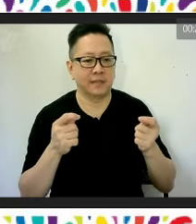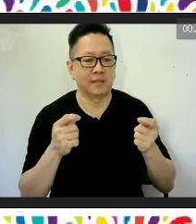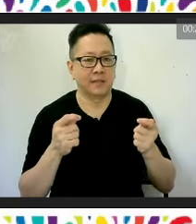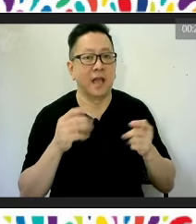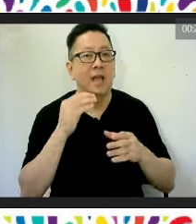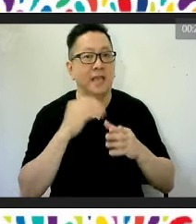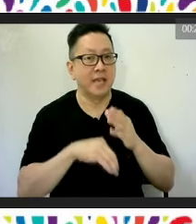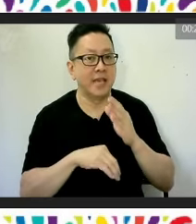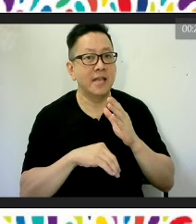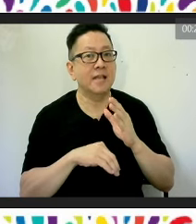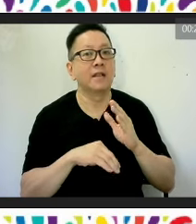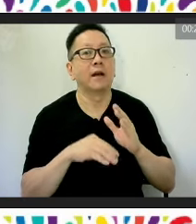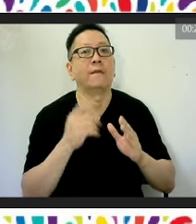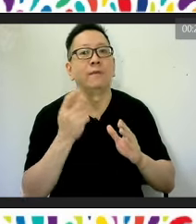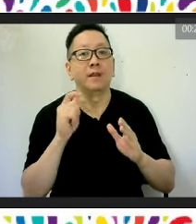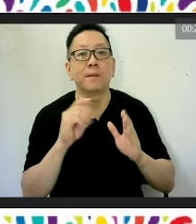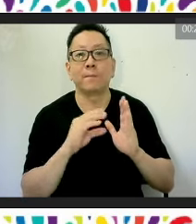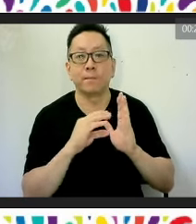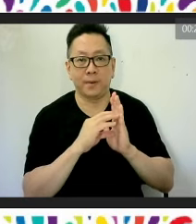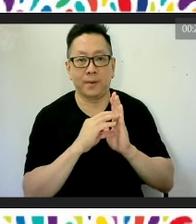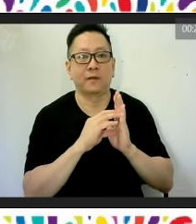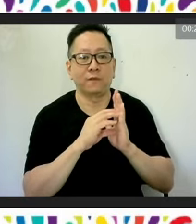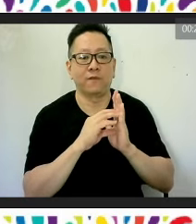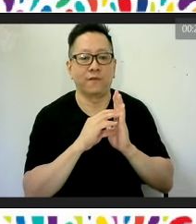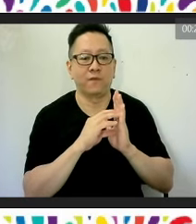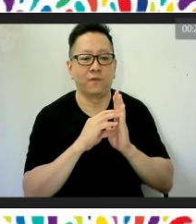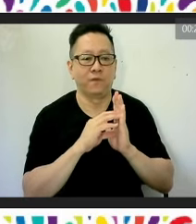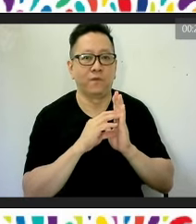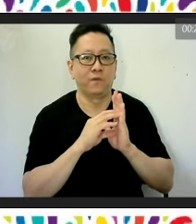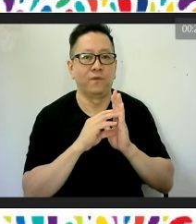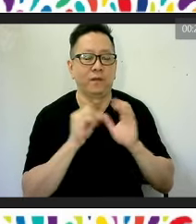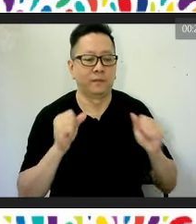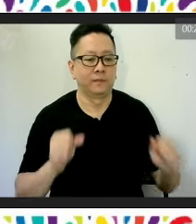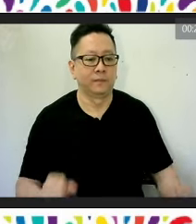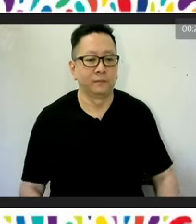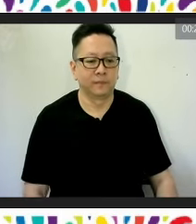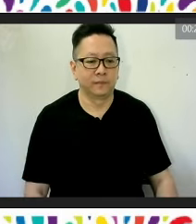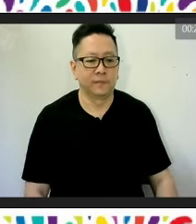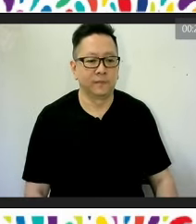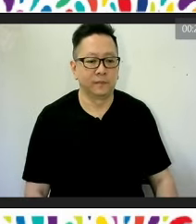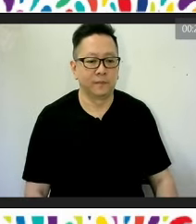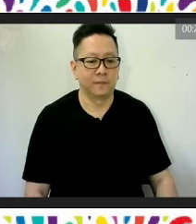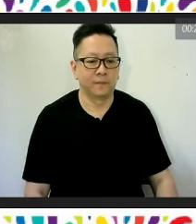tense in the paragraph.